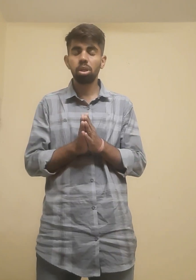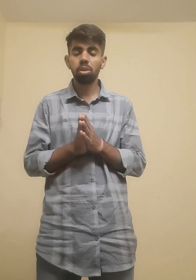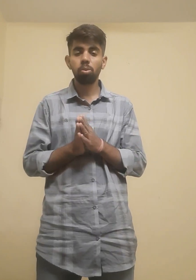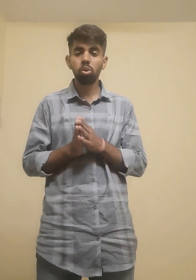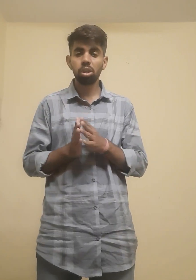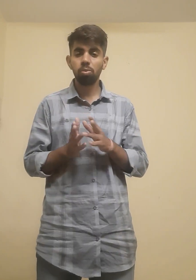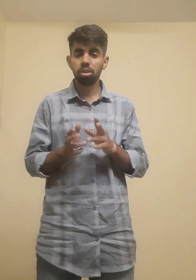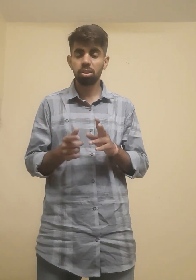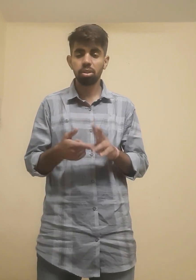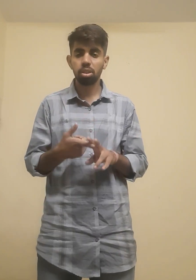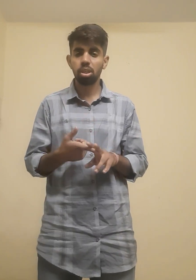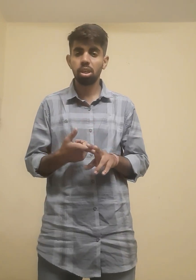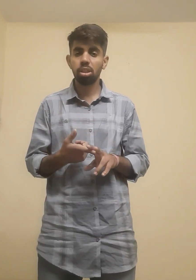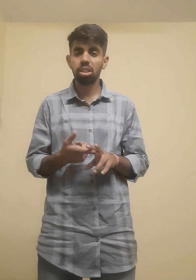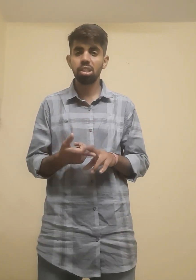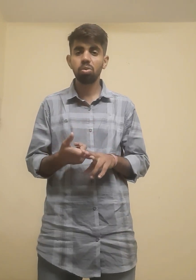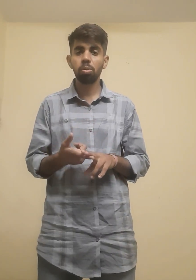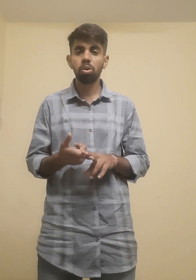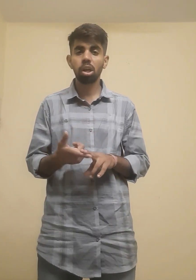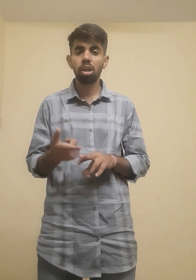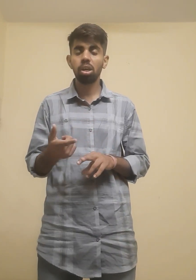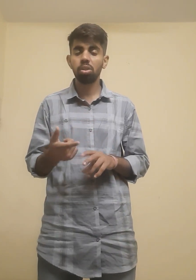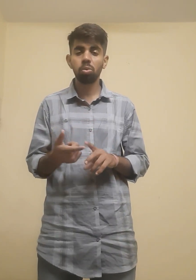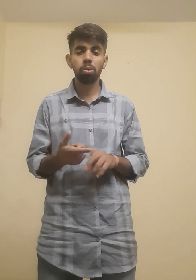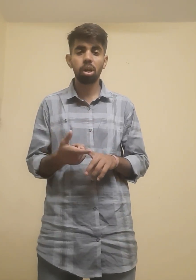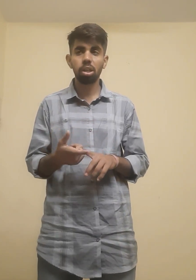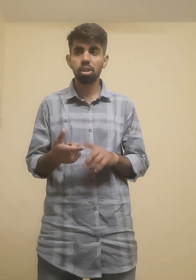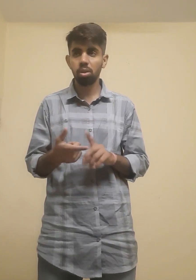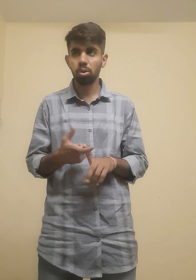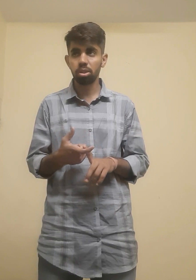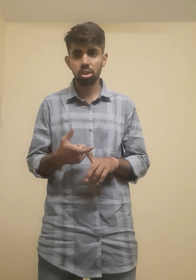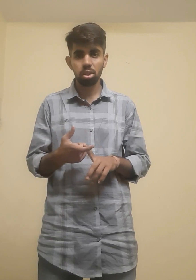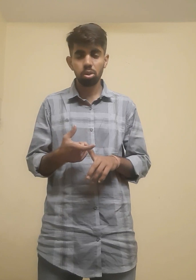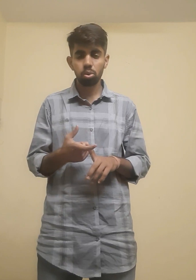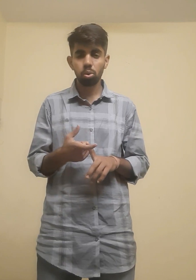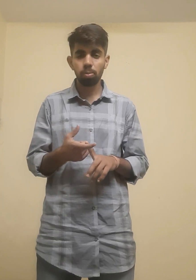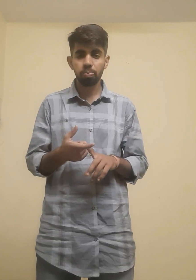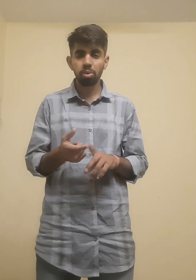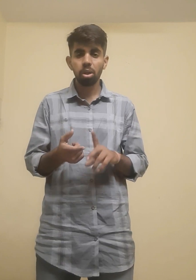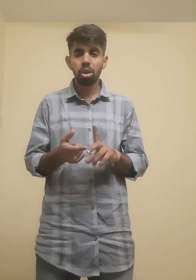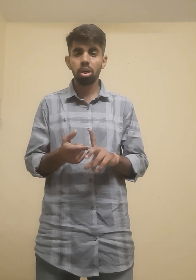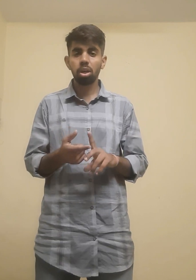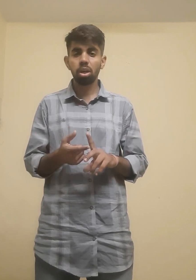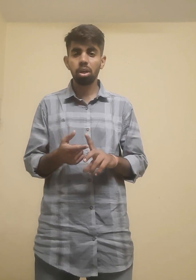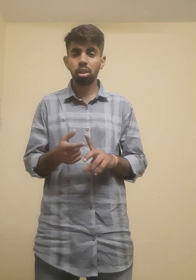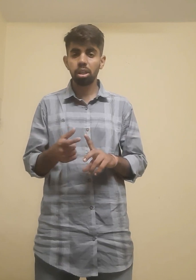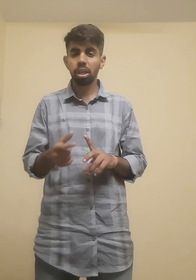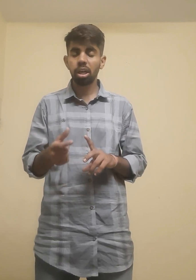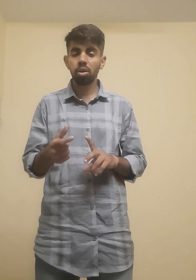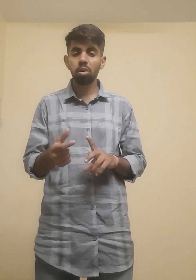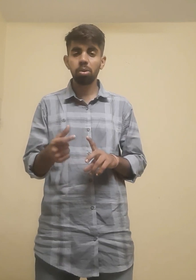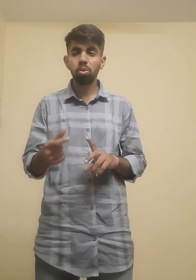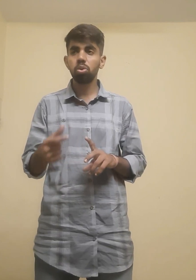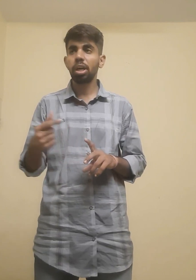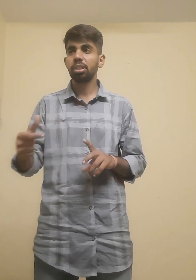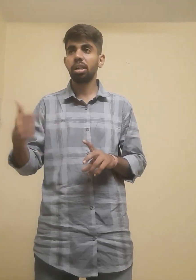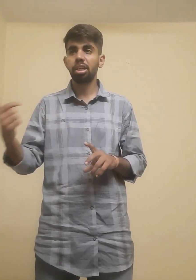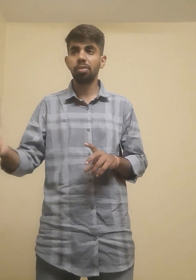the both the keywords, this and super are the keywords. So they cannot be used as